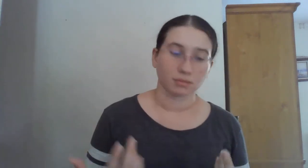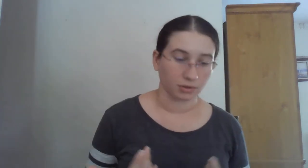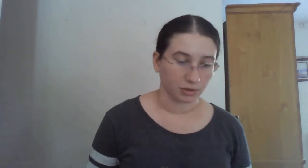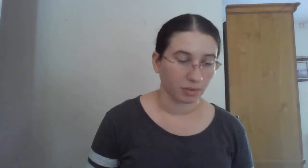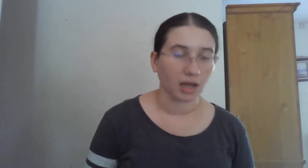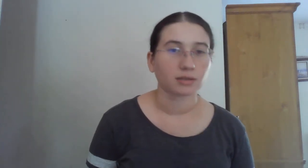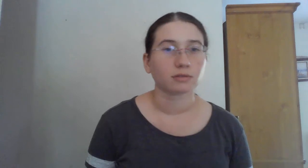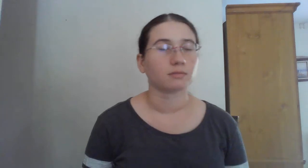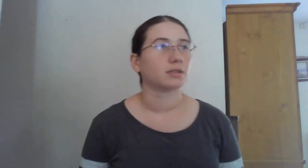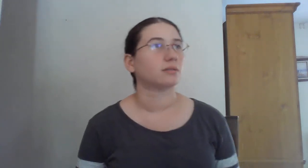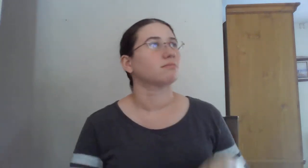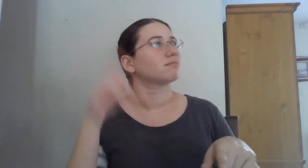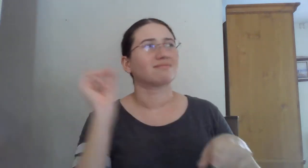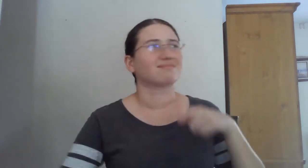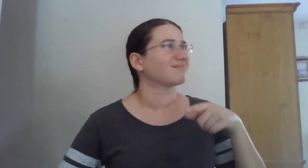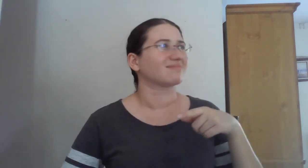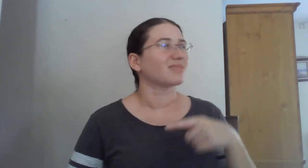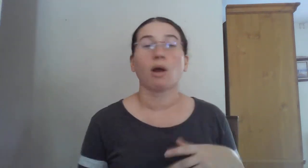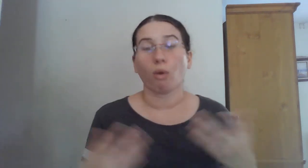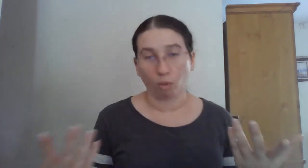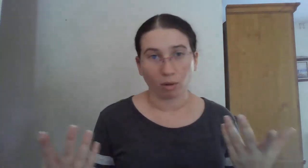Your response would be or.